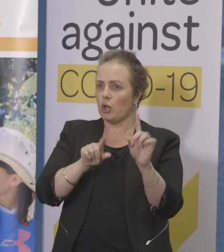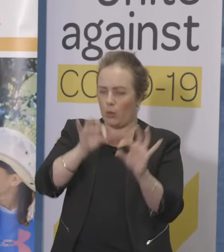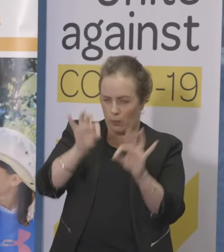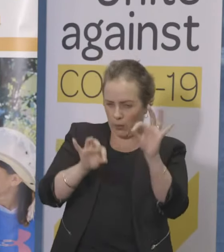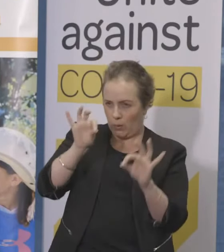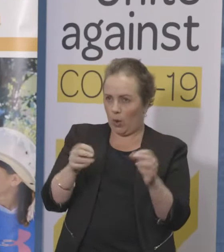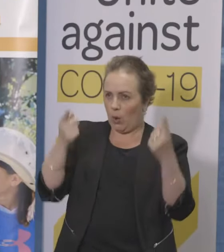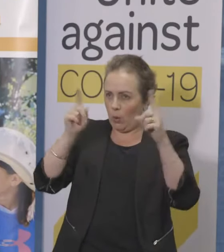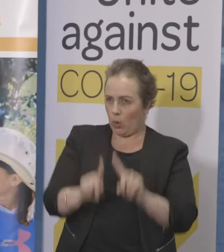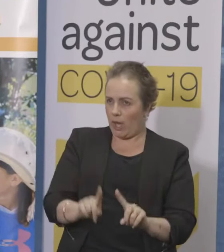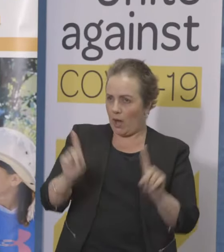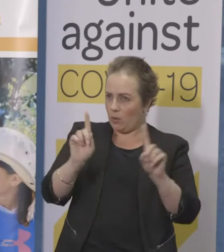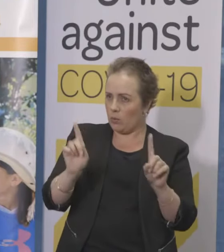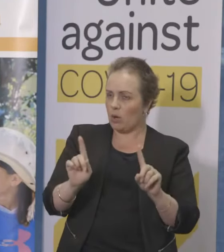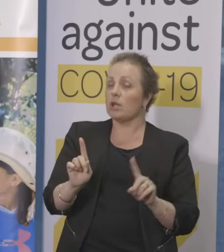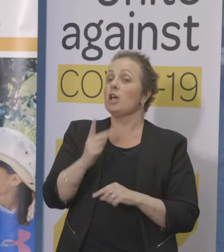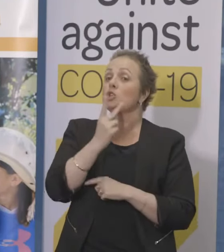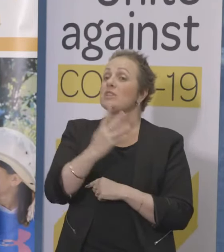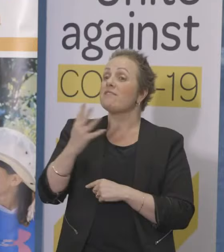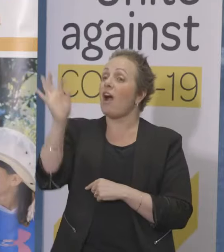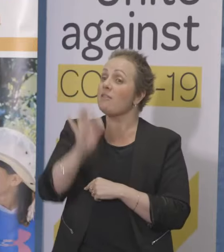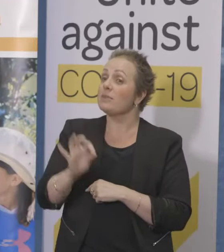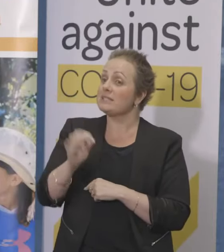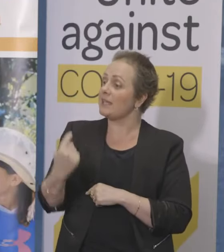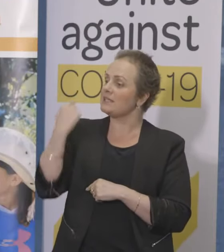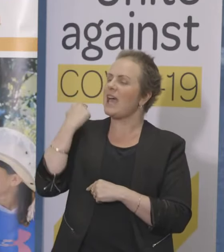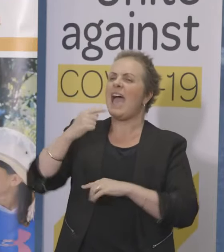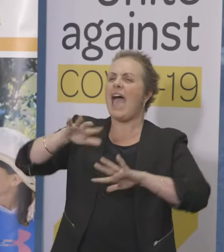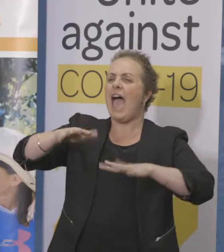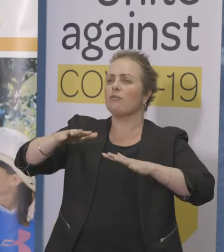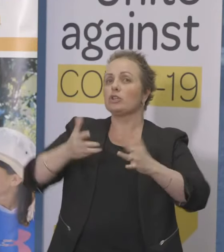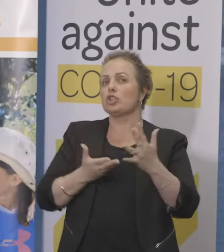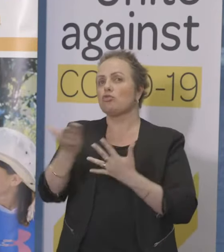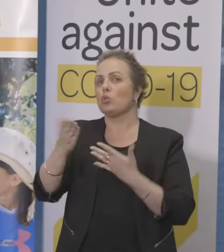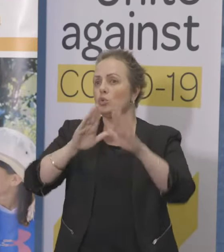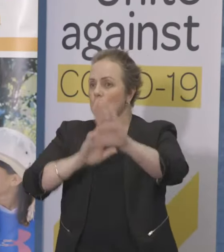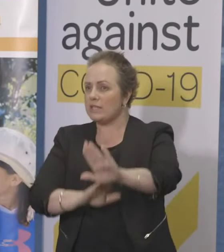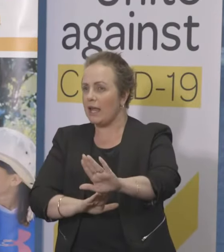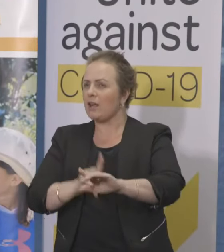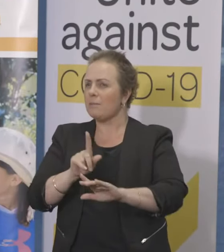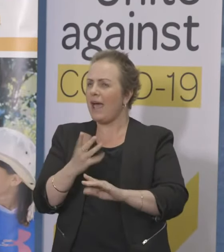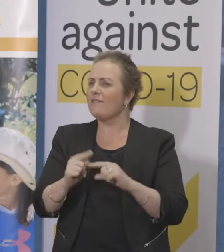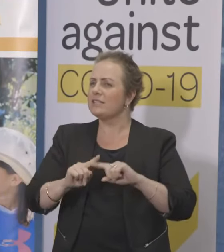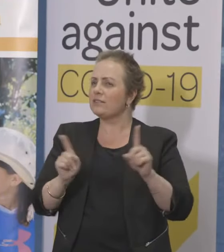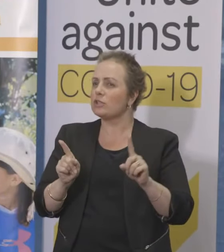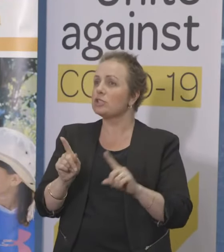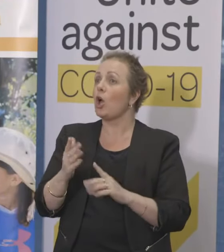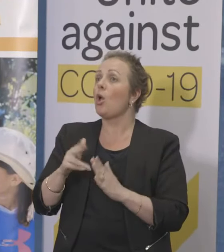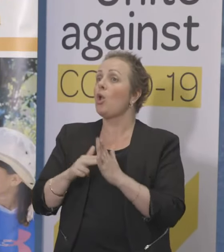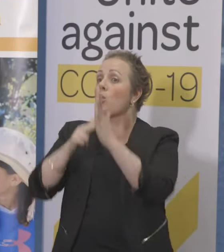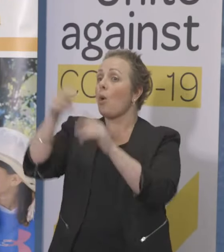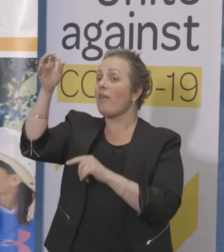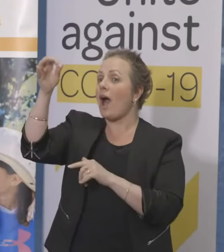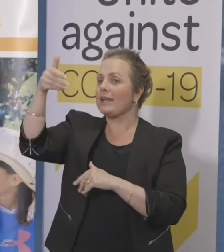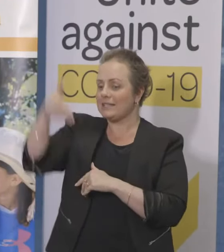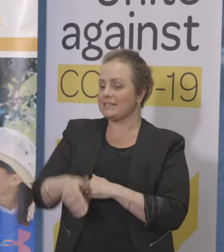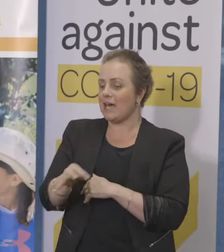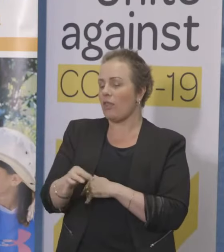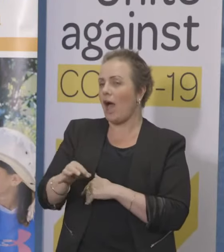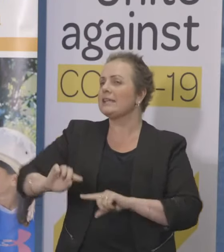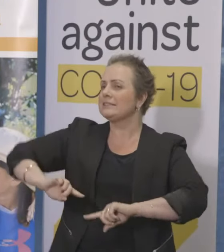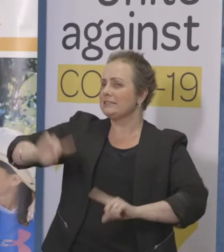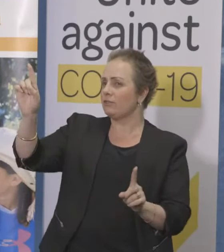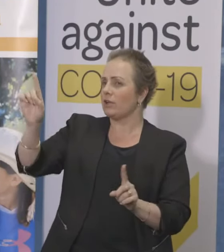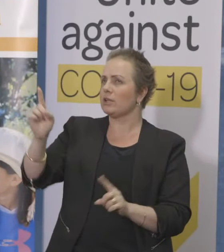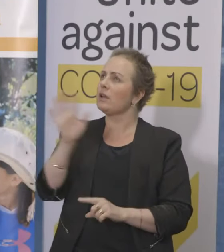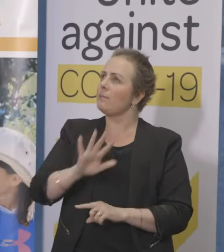So the 25% figure is essentially an average across the country. There's a difference between the North and South Island. So this was